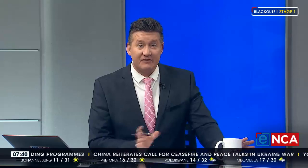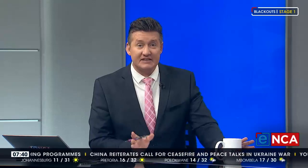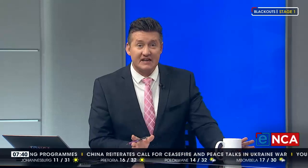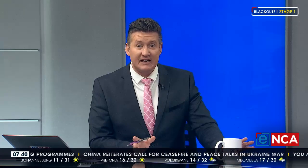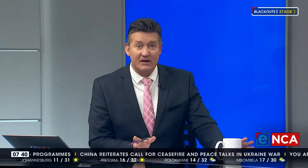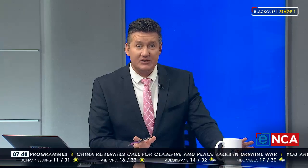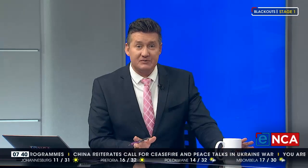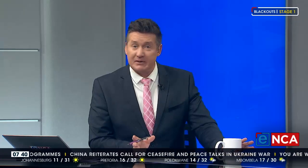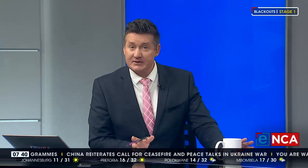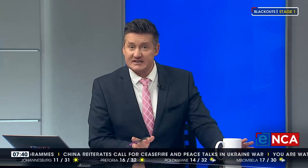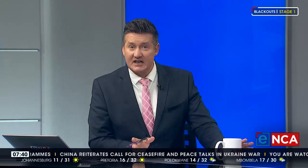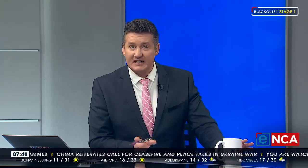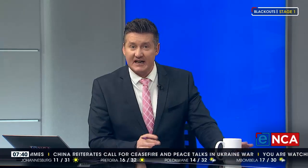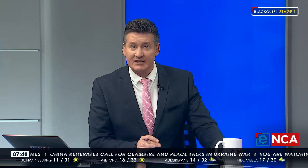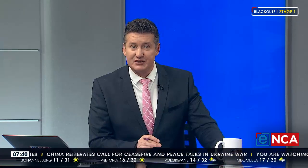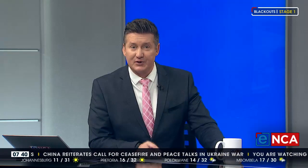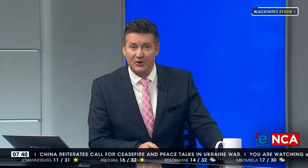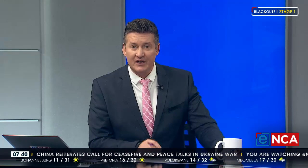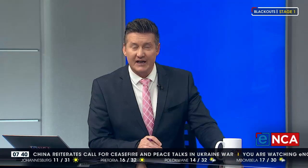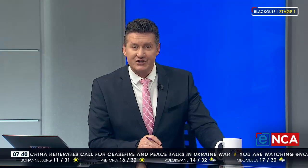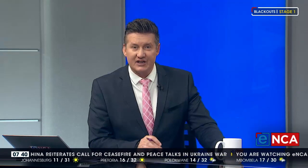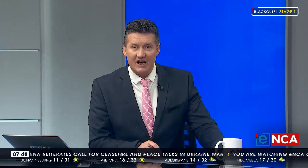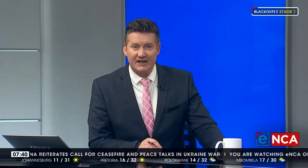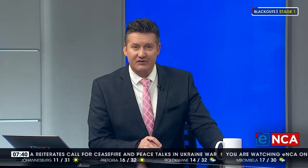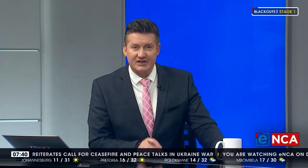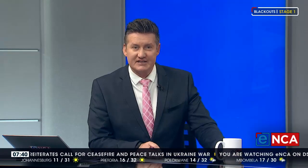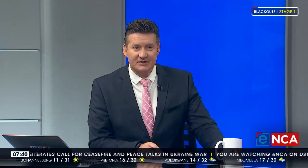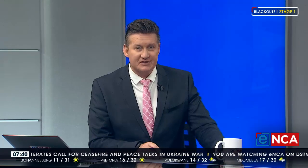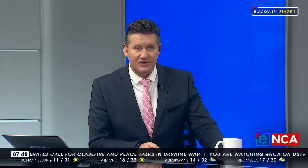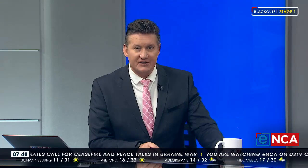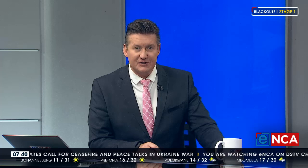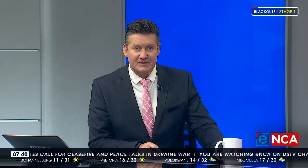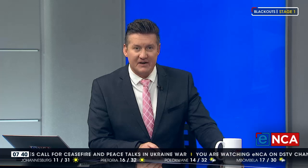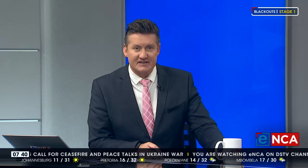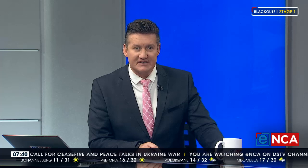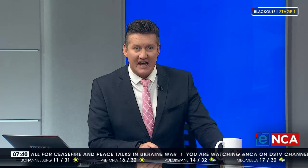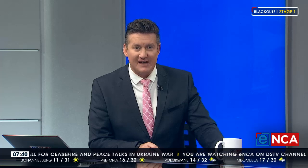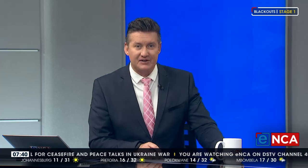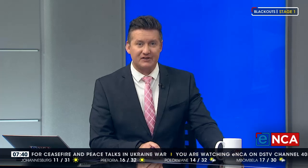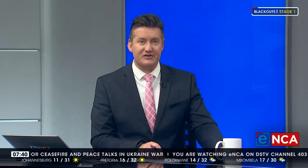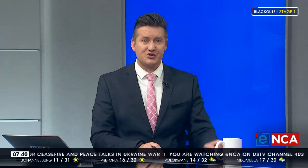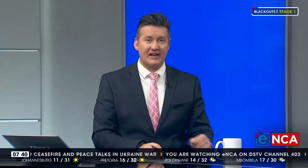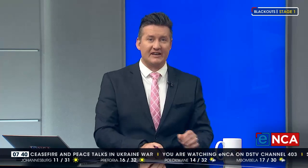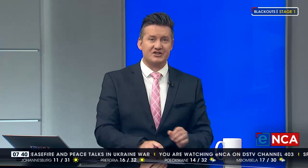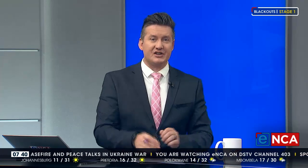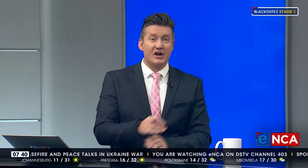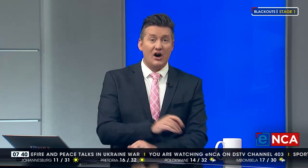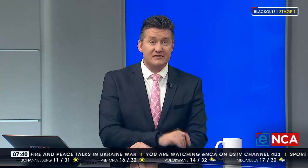South African Sign Language Bill signed into law in July of this year. It was great news. The presidency hailed the official recognition of